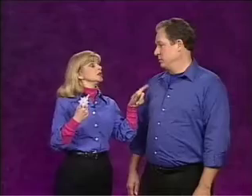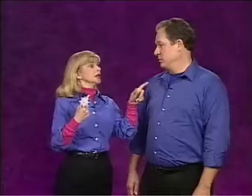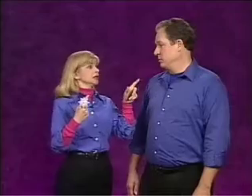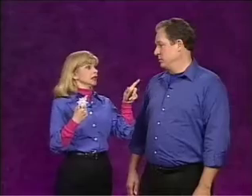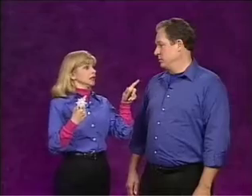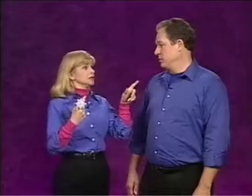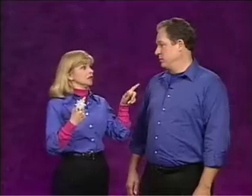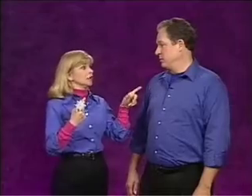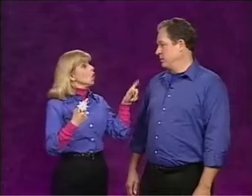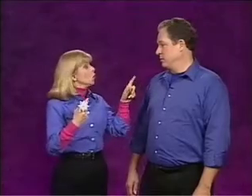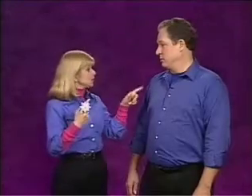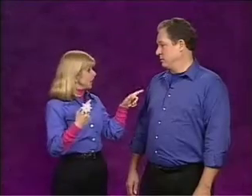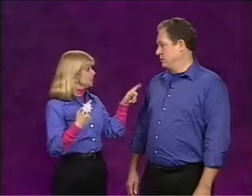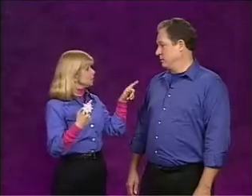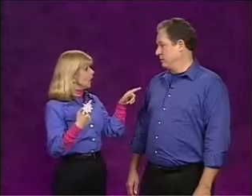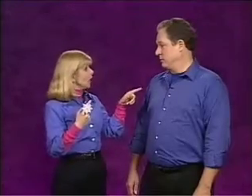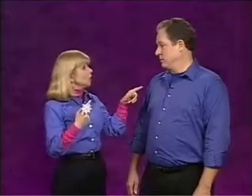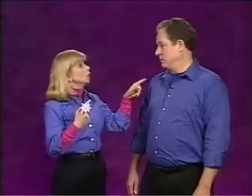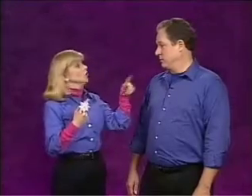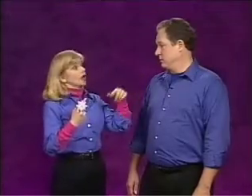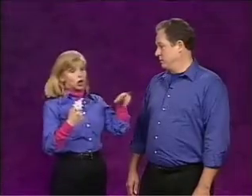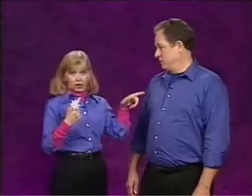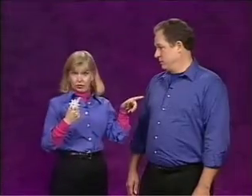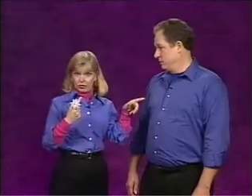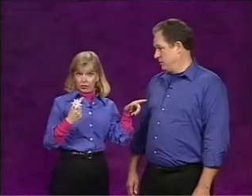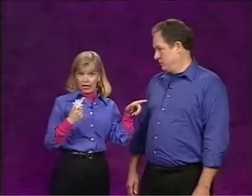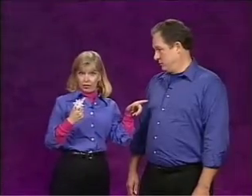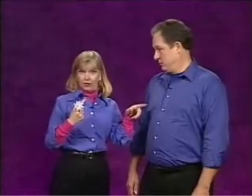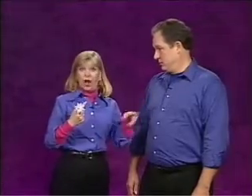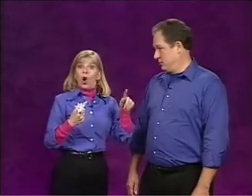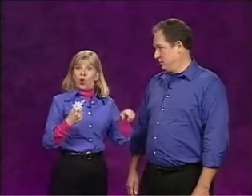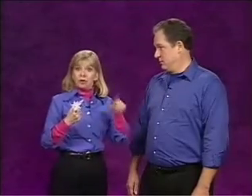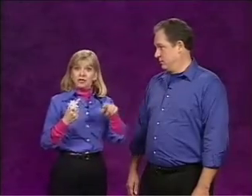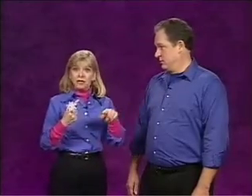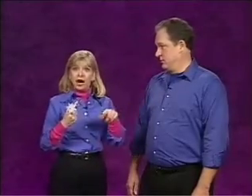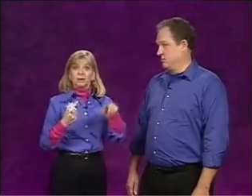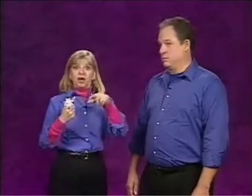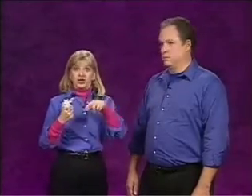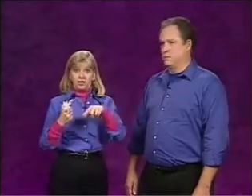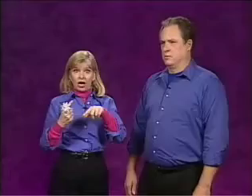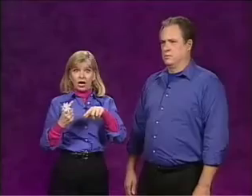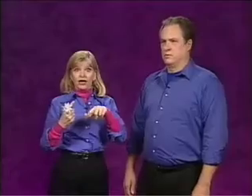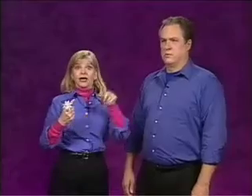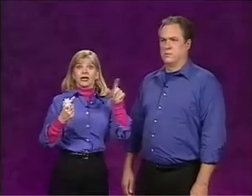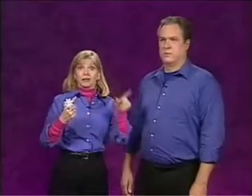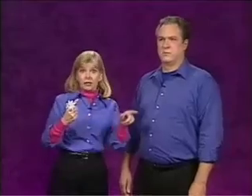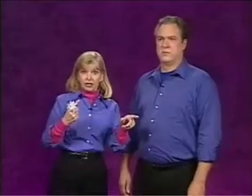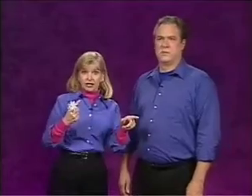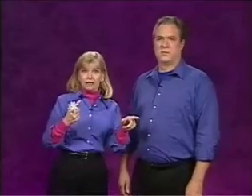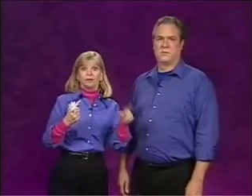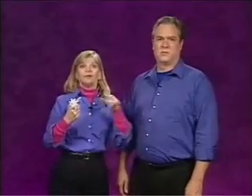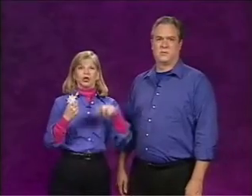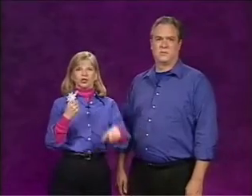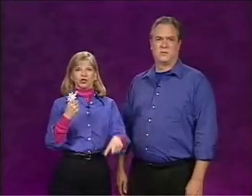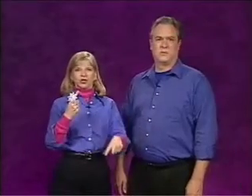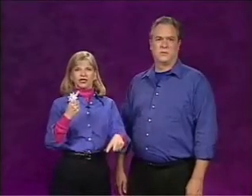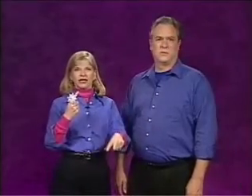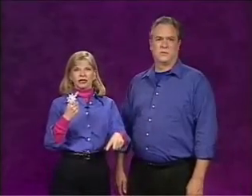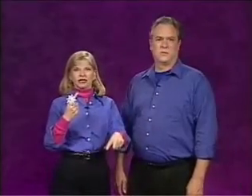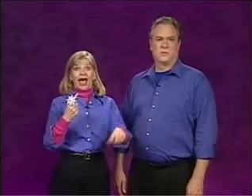in 1997, which adds up to 8 when you add all the numbers together. 1 plus 9 plus 9 plus 7 equals 26,